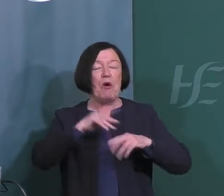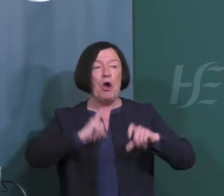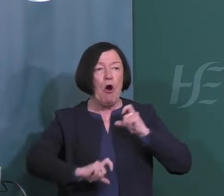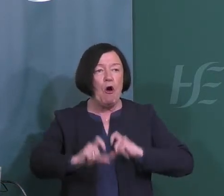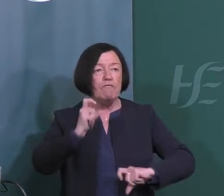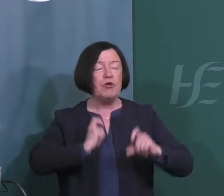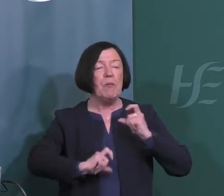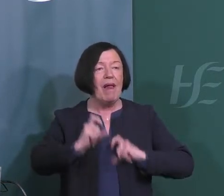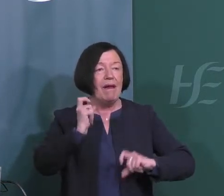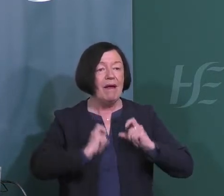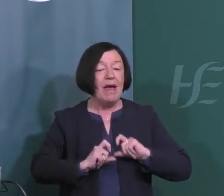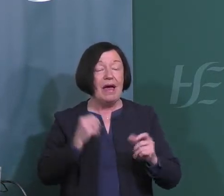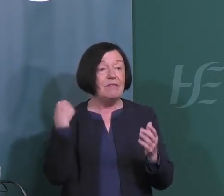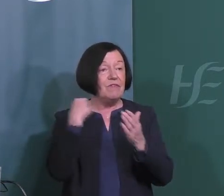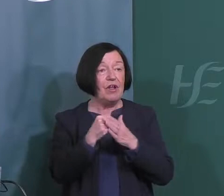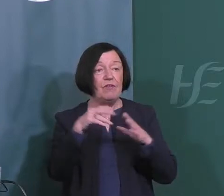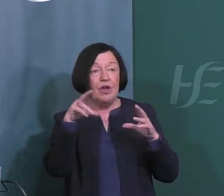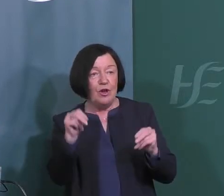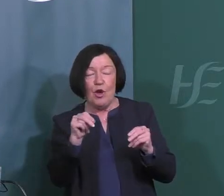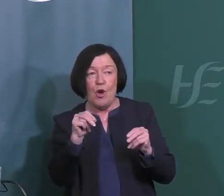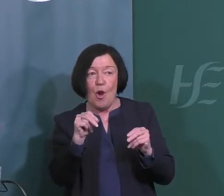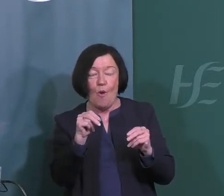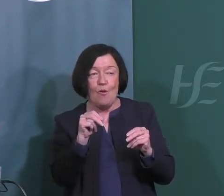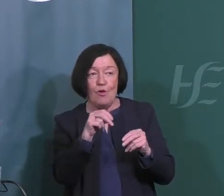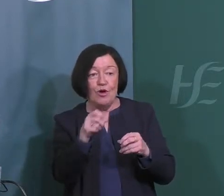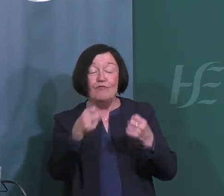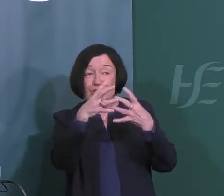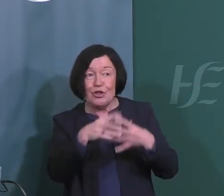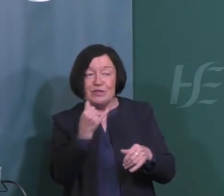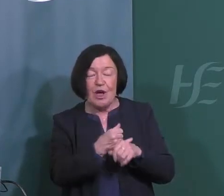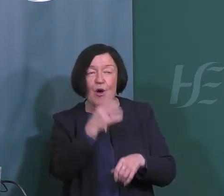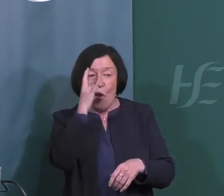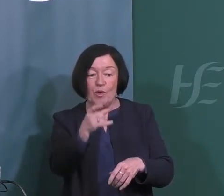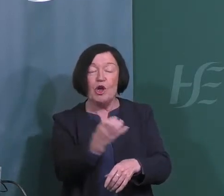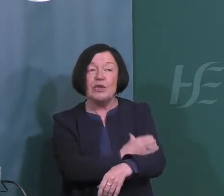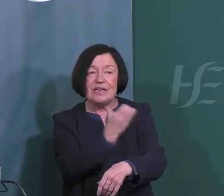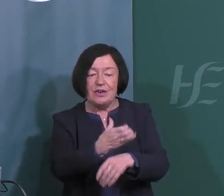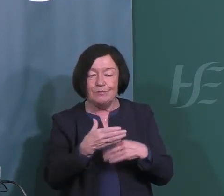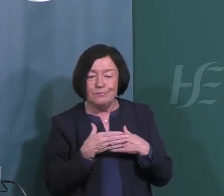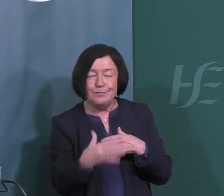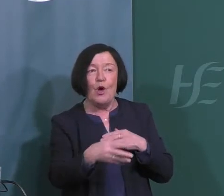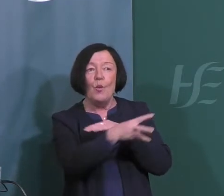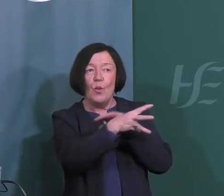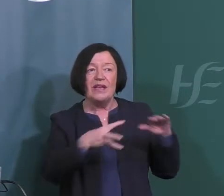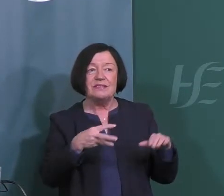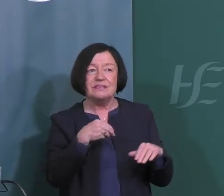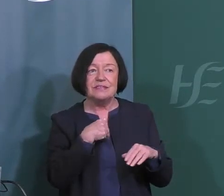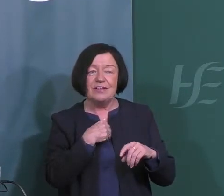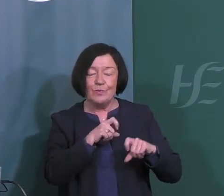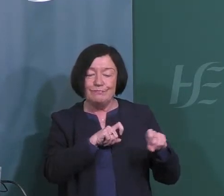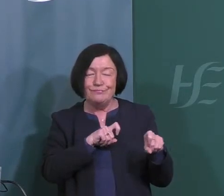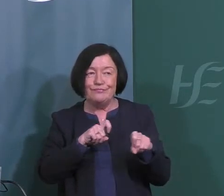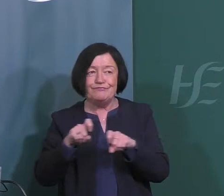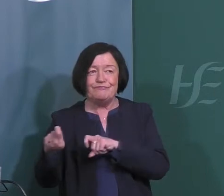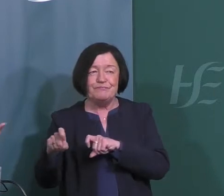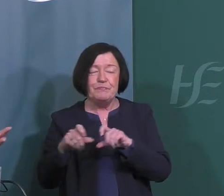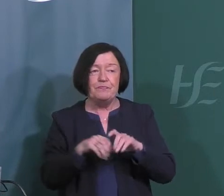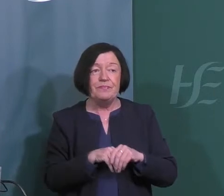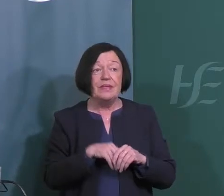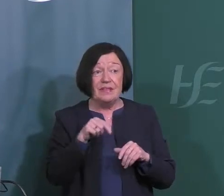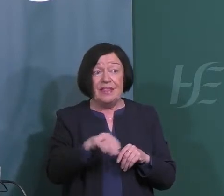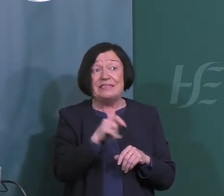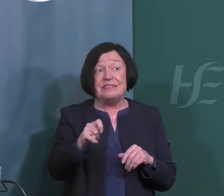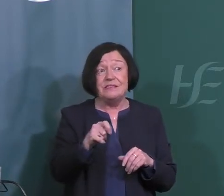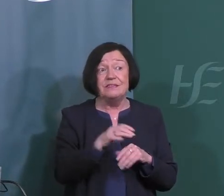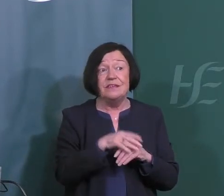them. And so far, we have no detected cases, but that will continue over the coming weeks as we grow that. So that's